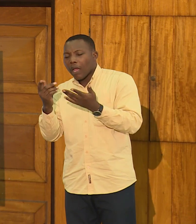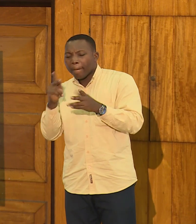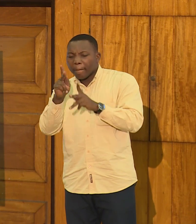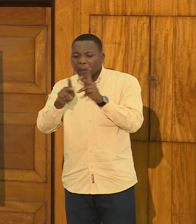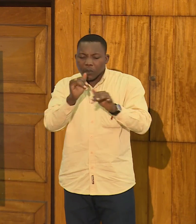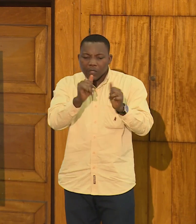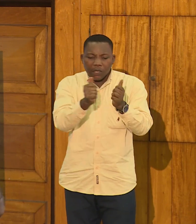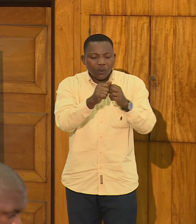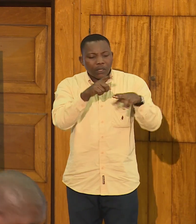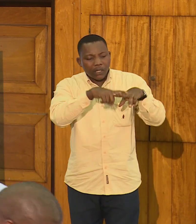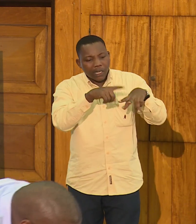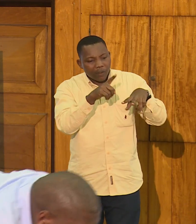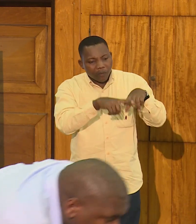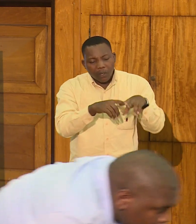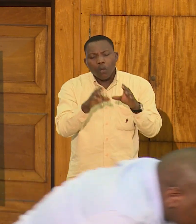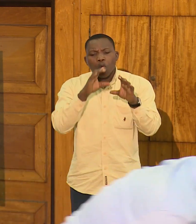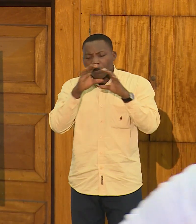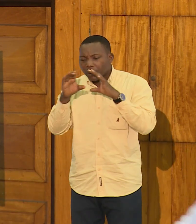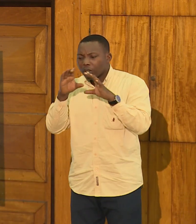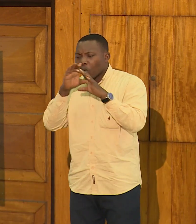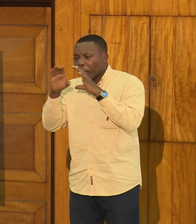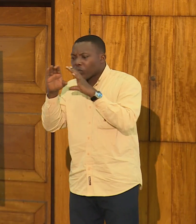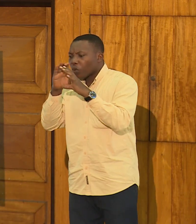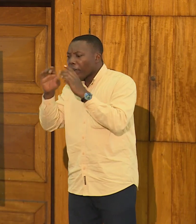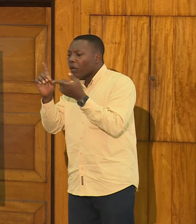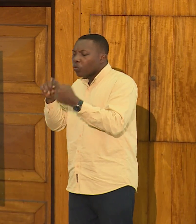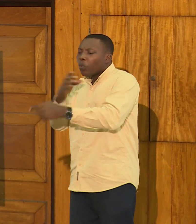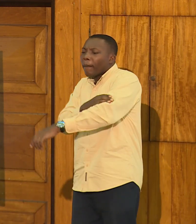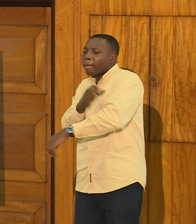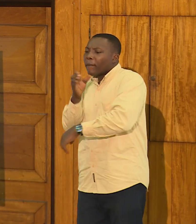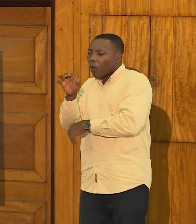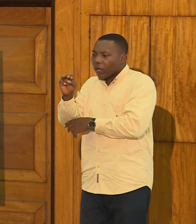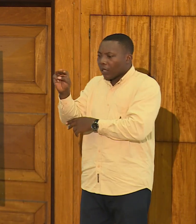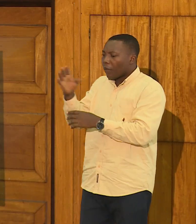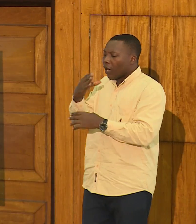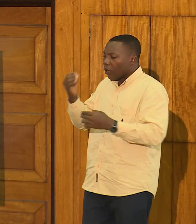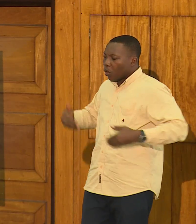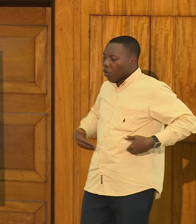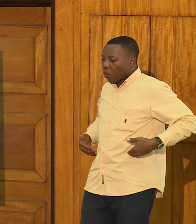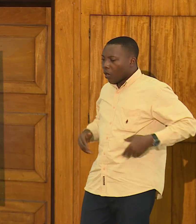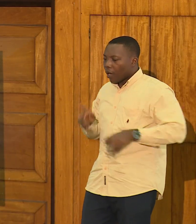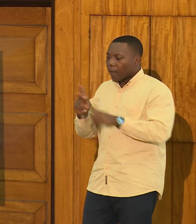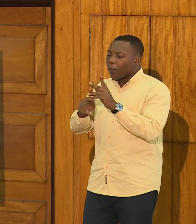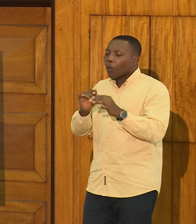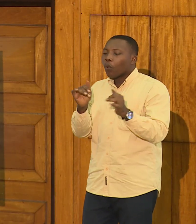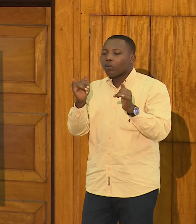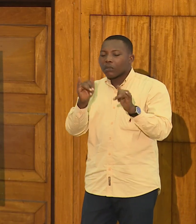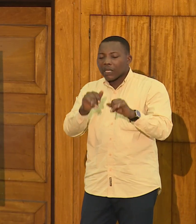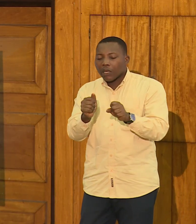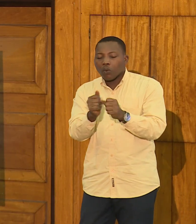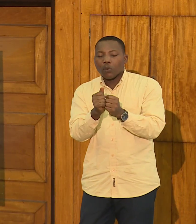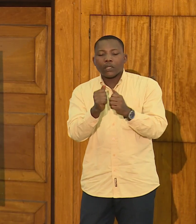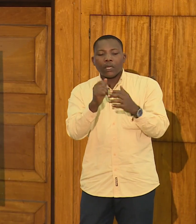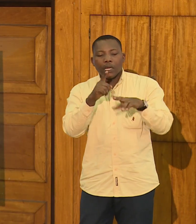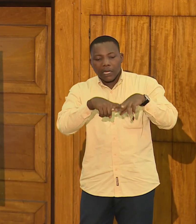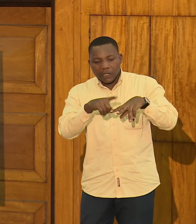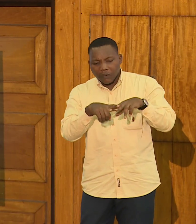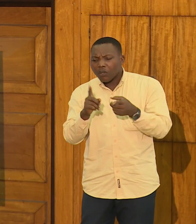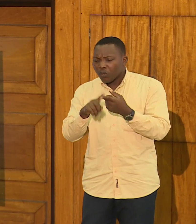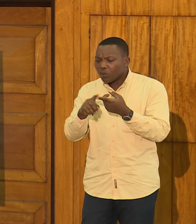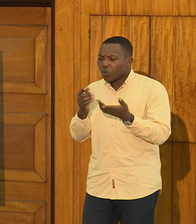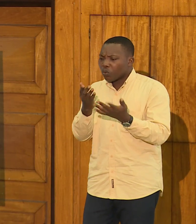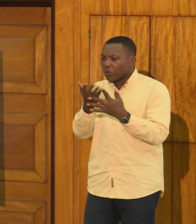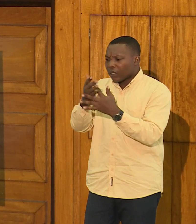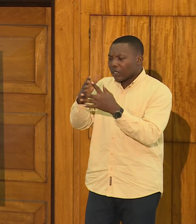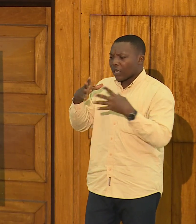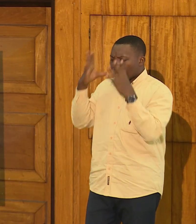normalizes conversations around the disease and empowers children and young people living with HIV to share their experiences